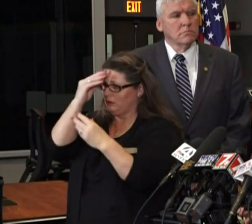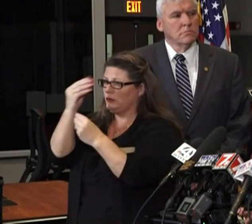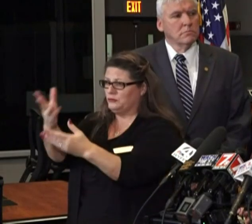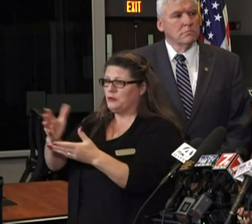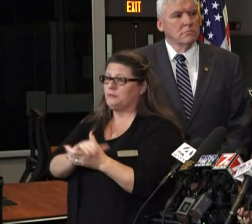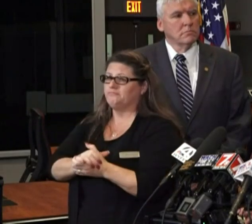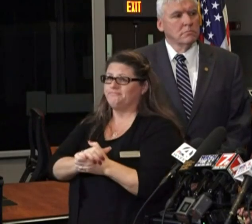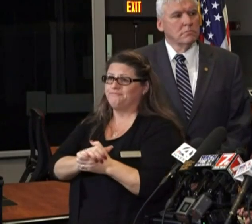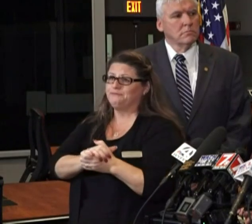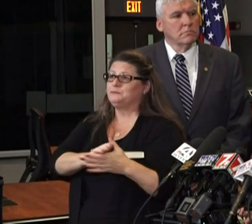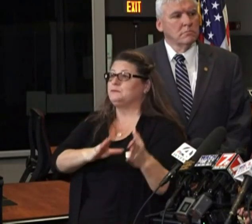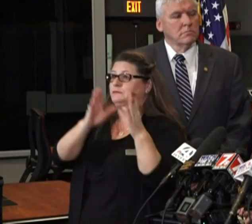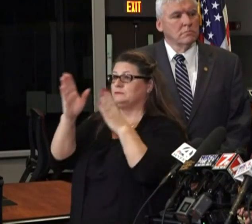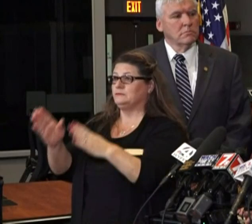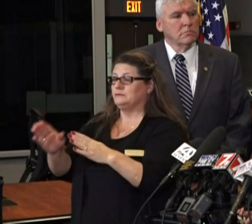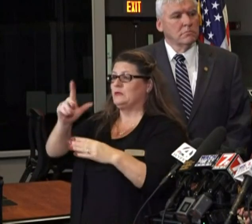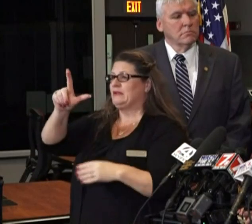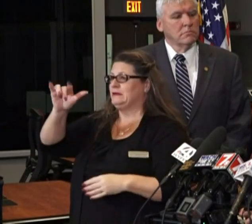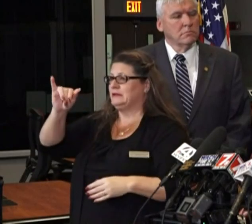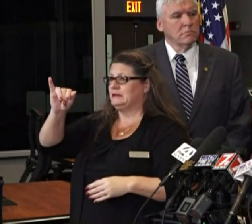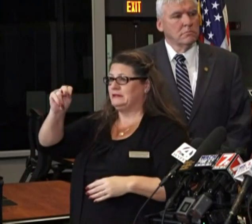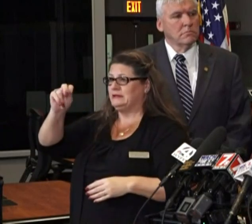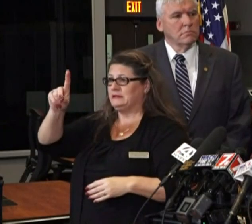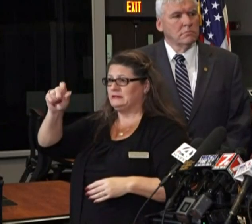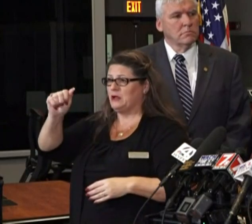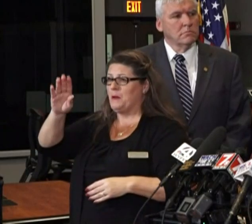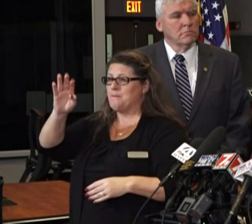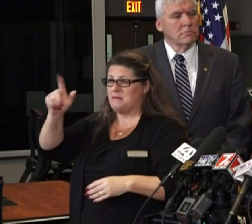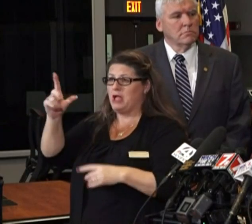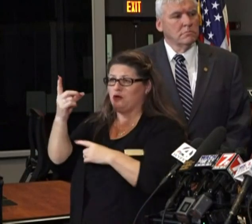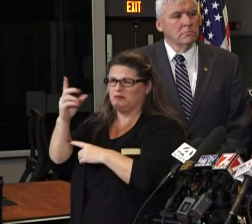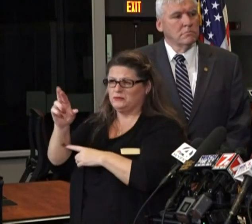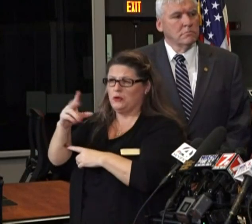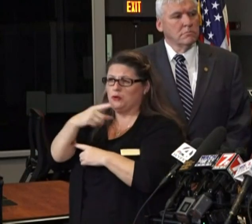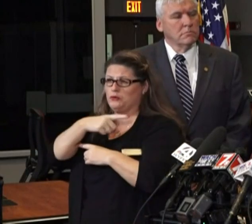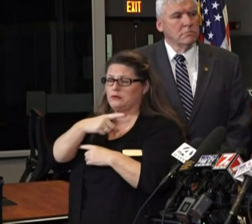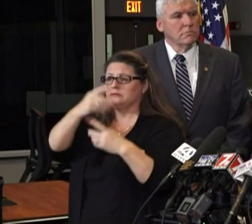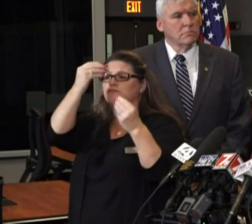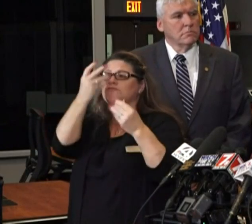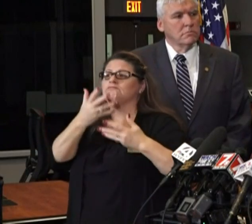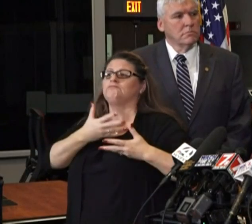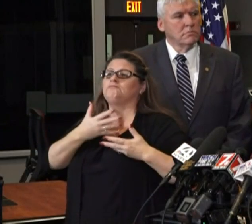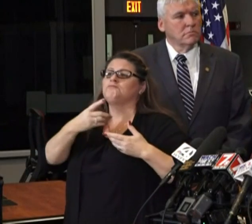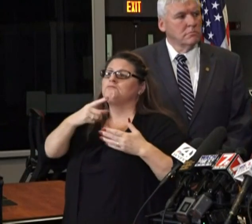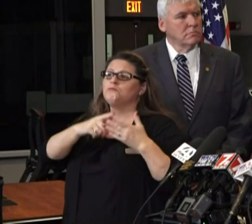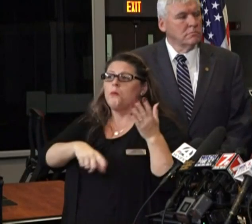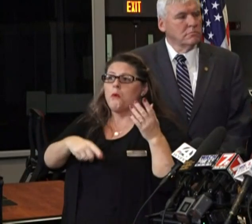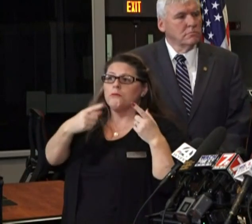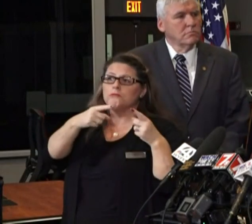now turn the floor over to Dr. Linda Bell for an update on our ongoing